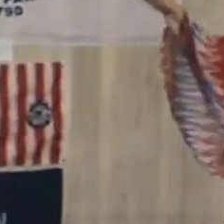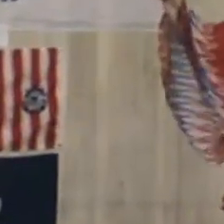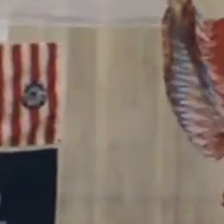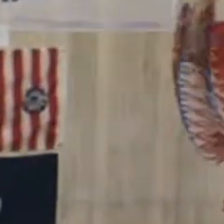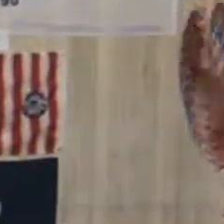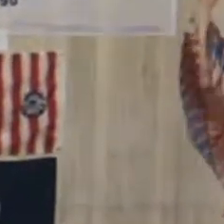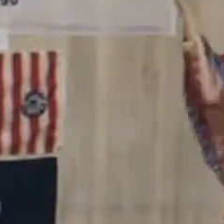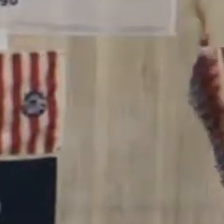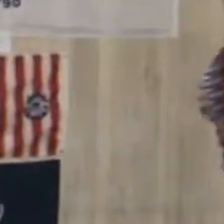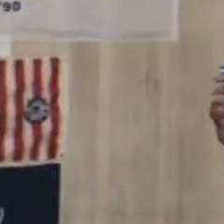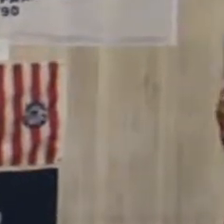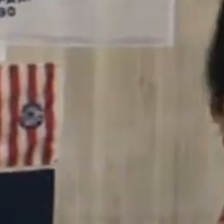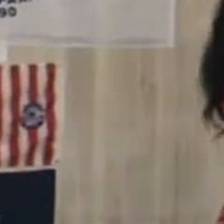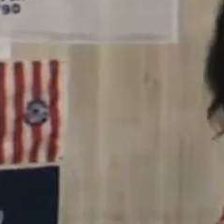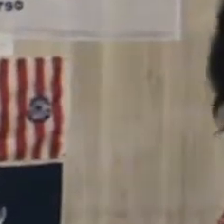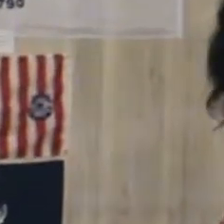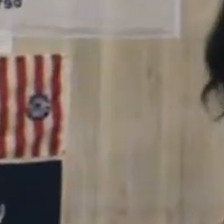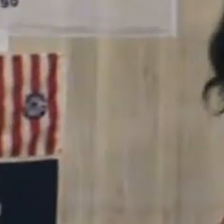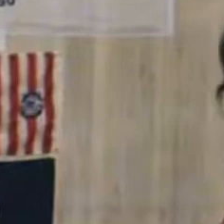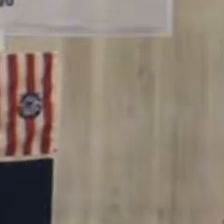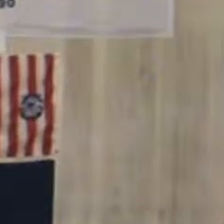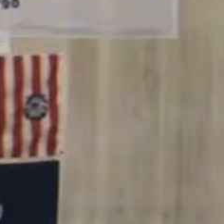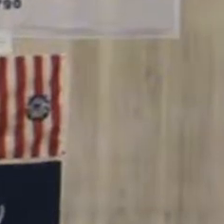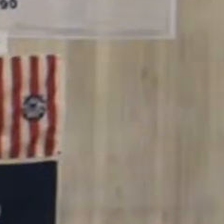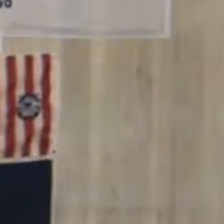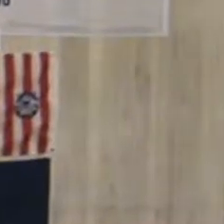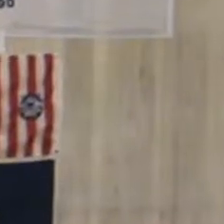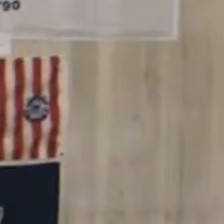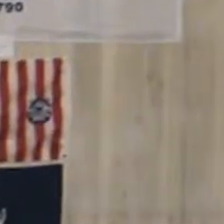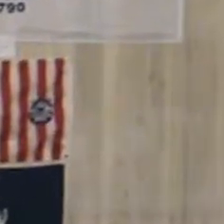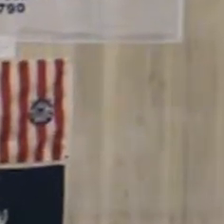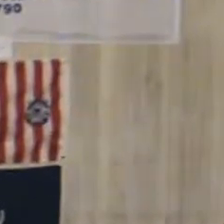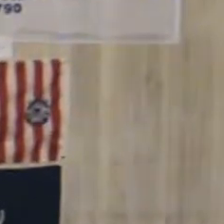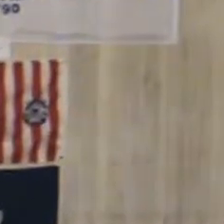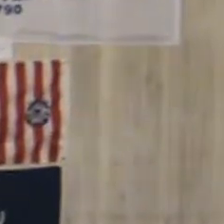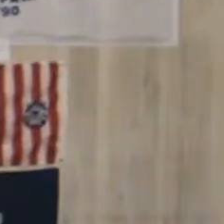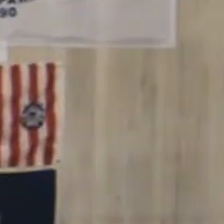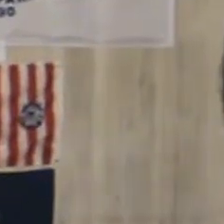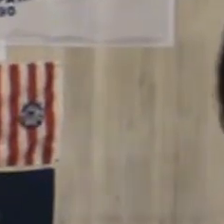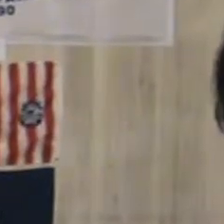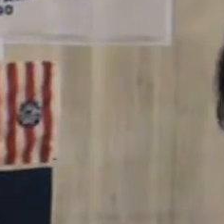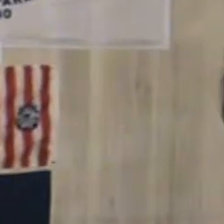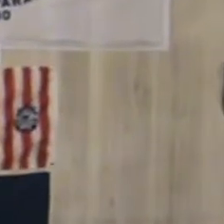go, never knowing what we were on.